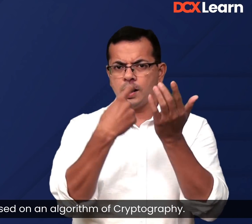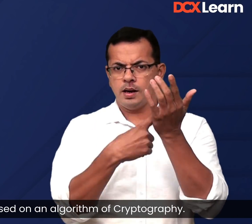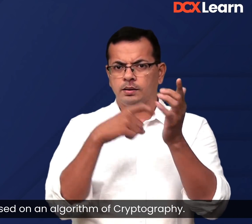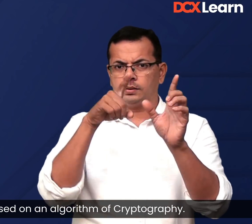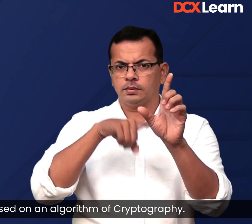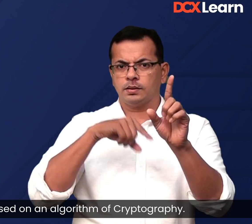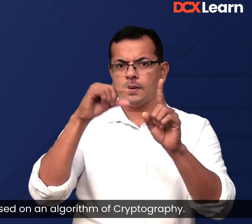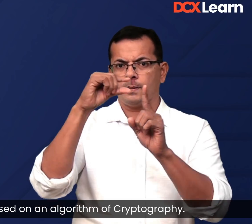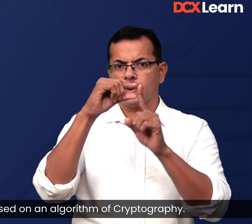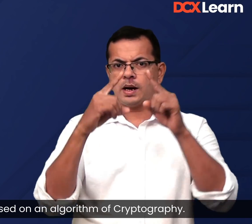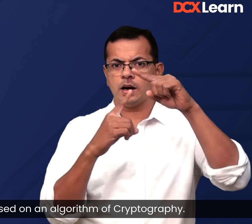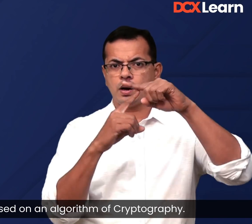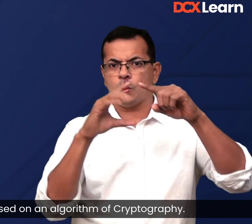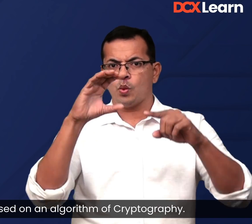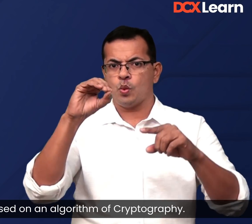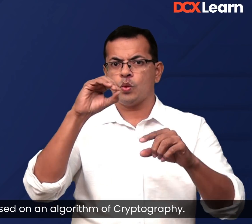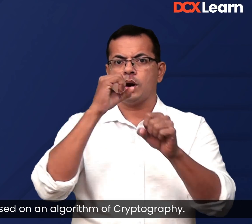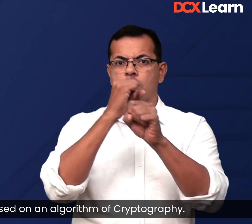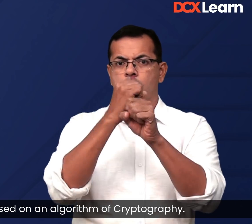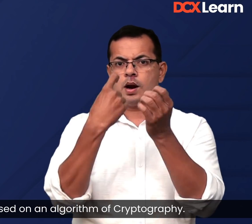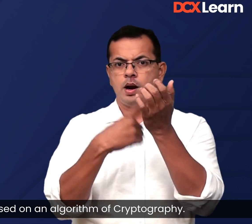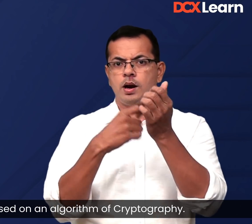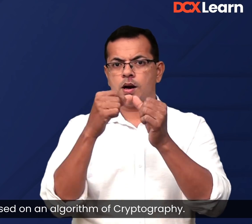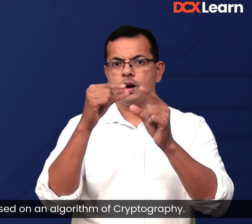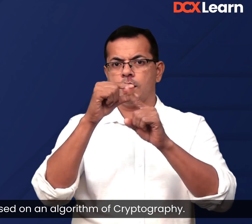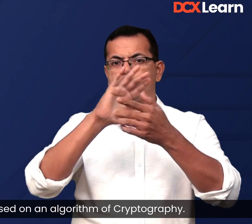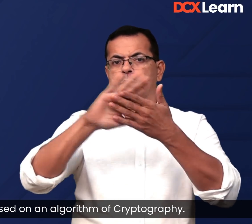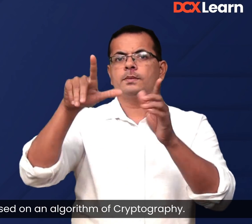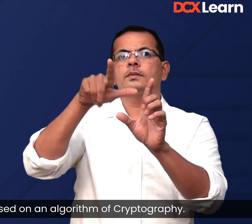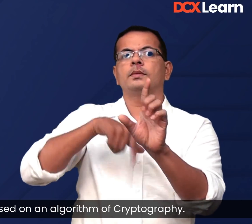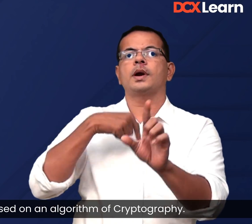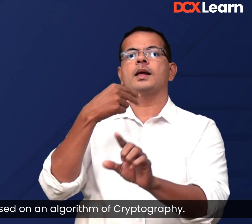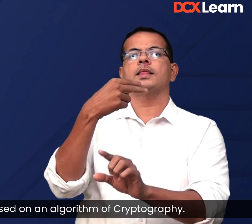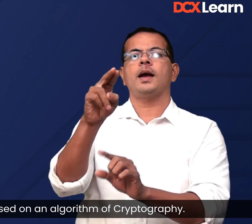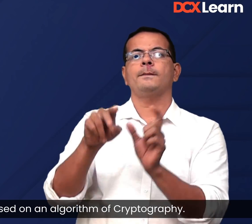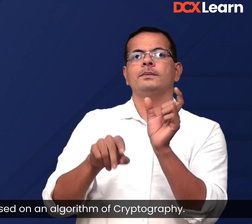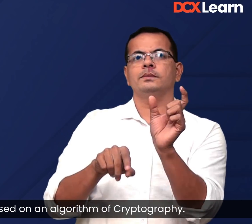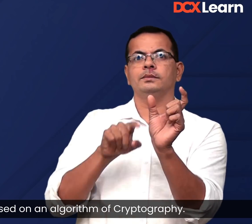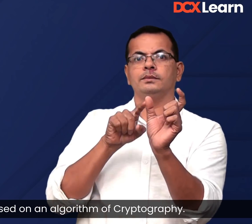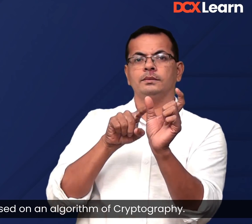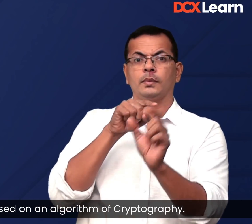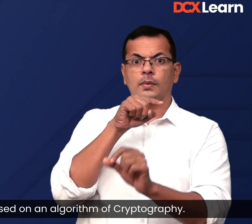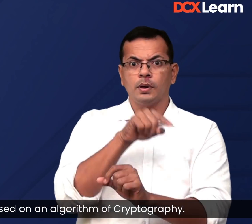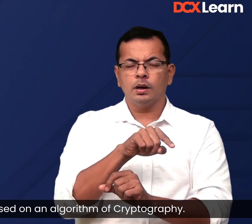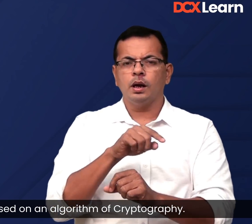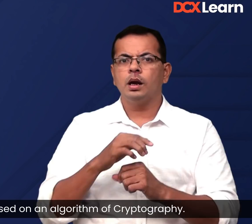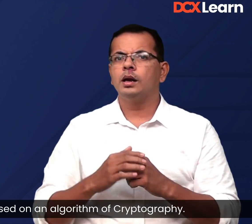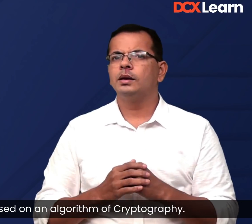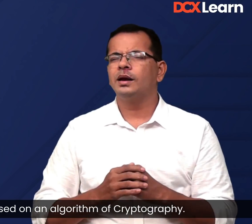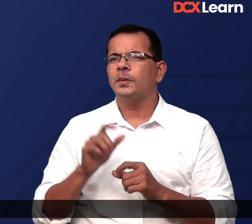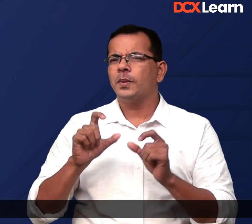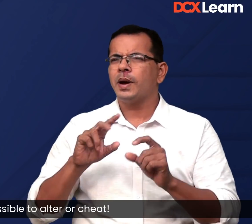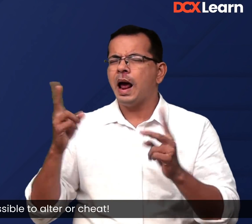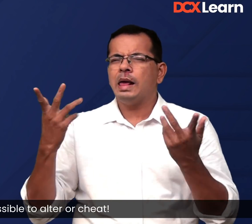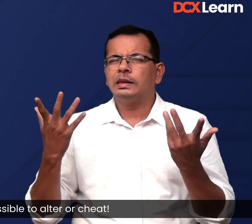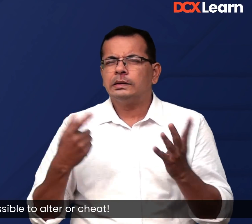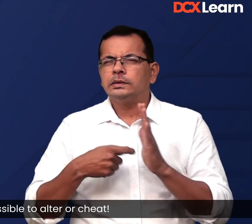on of